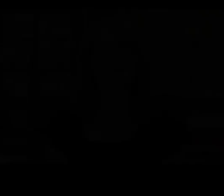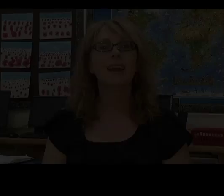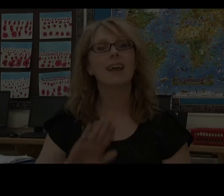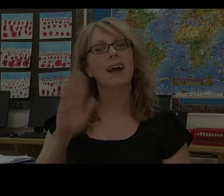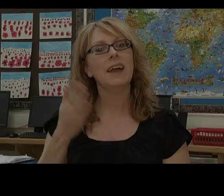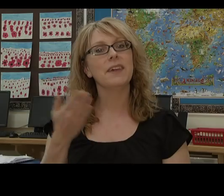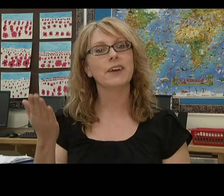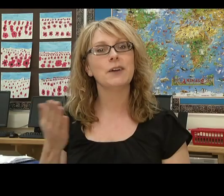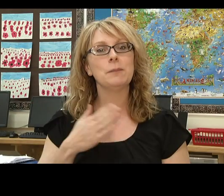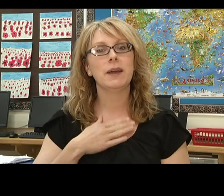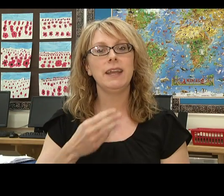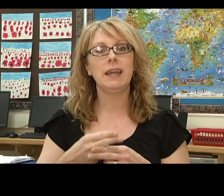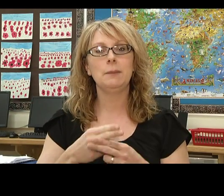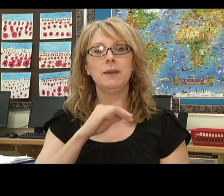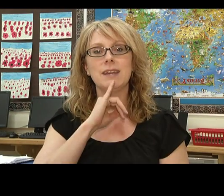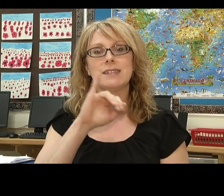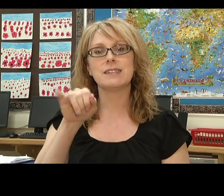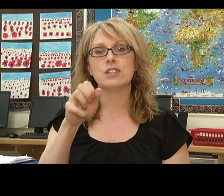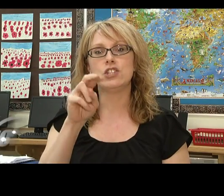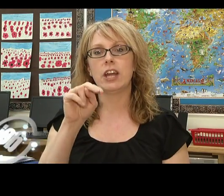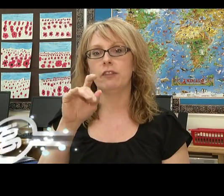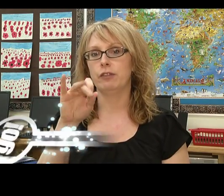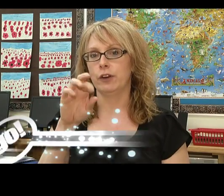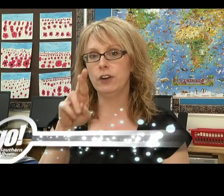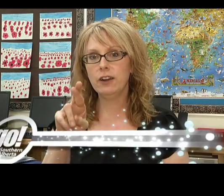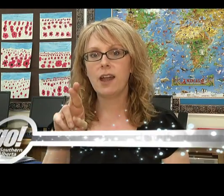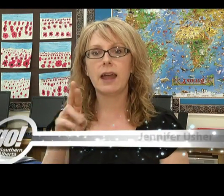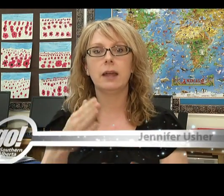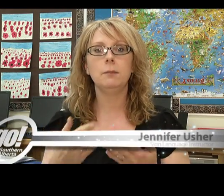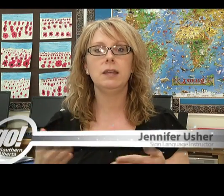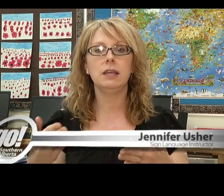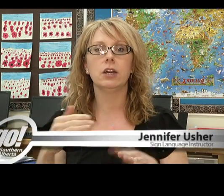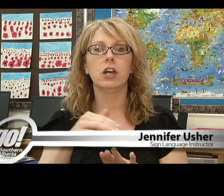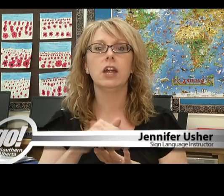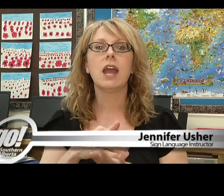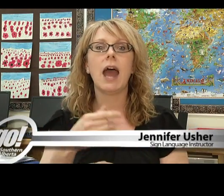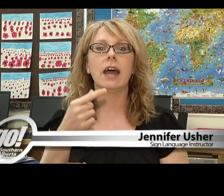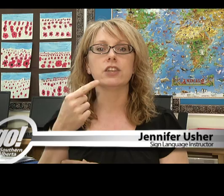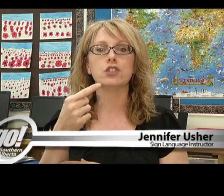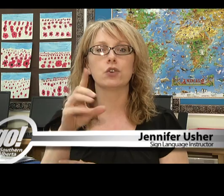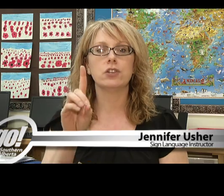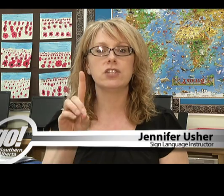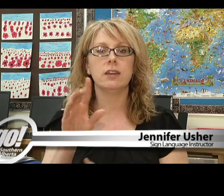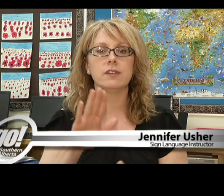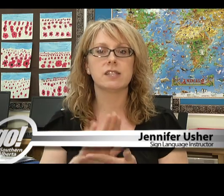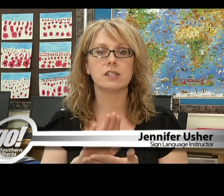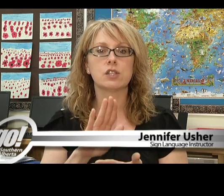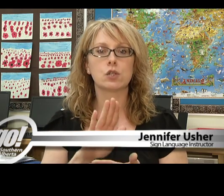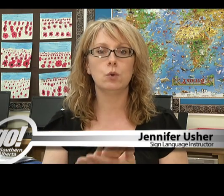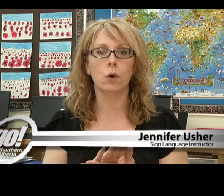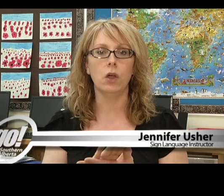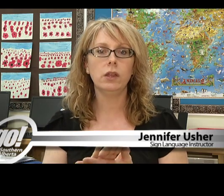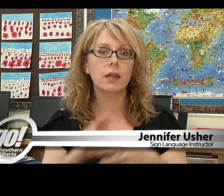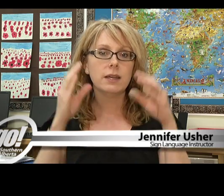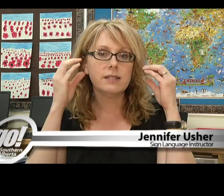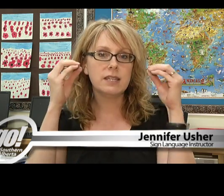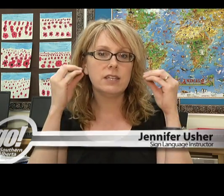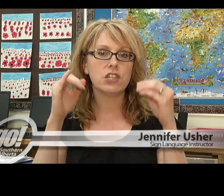Hi there, my name is Jennifer and I'm here at George Davison School teaching